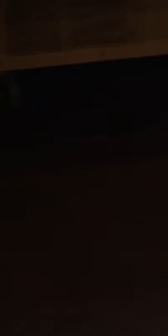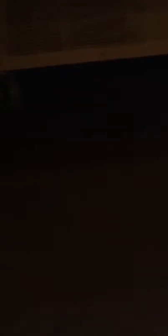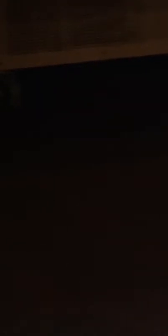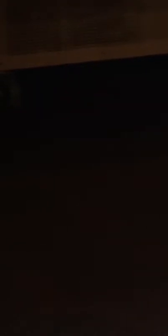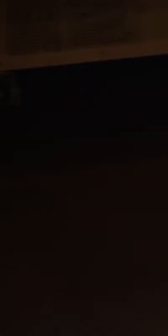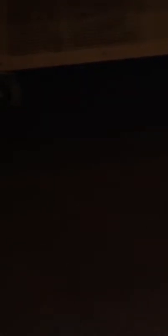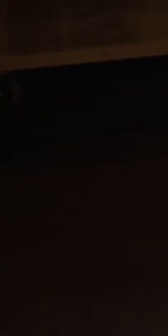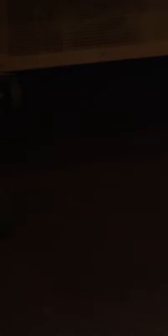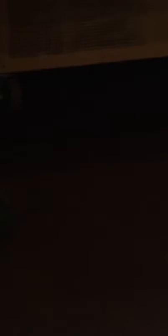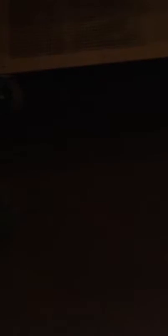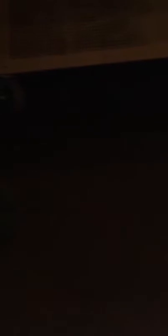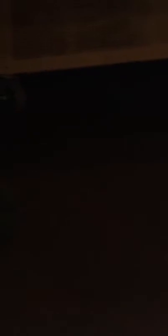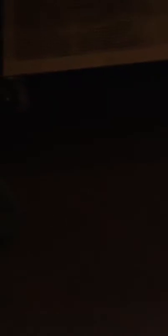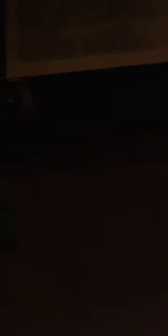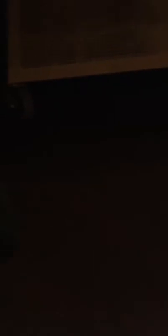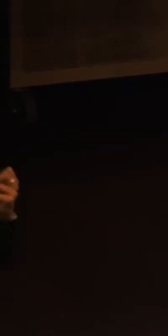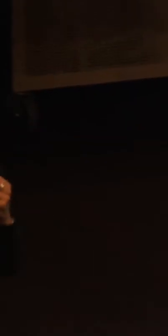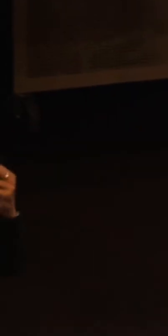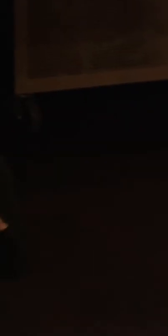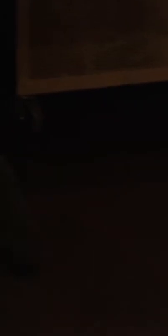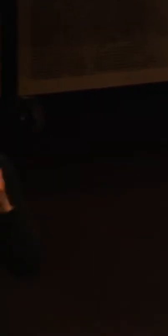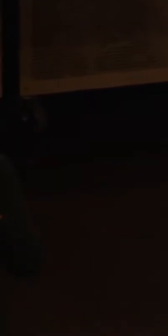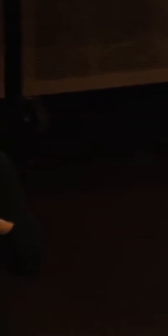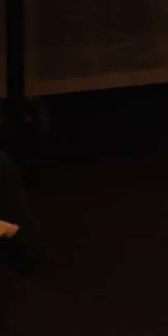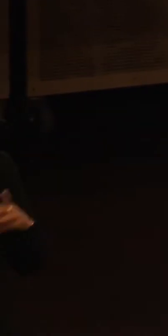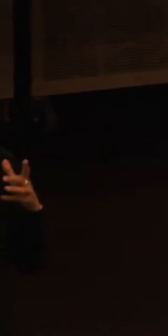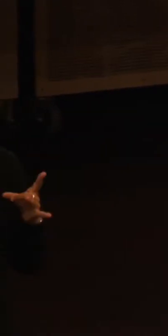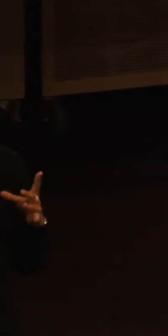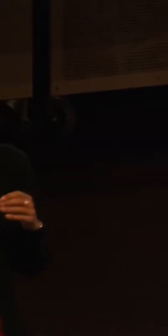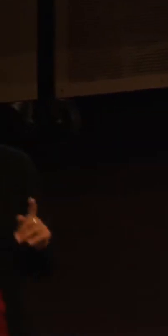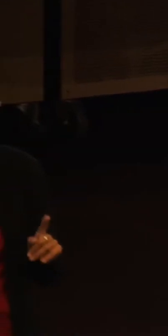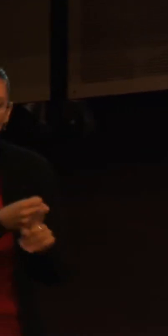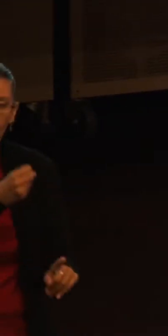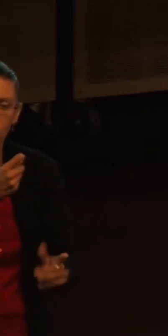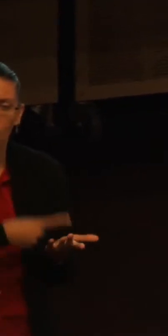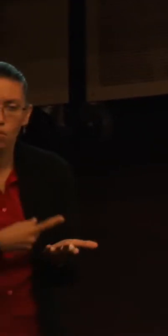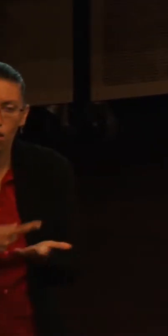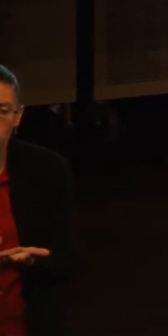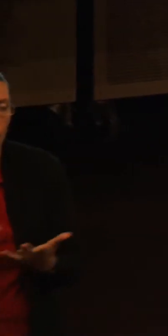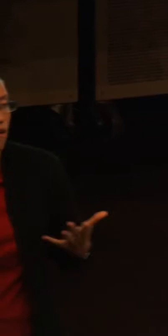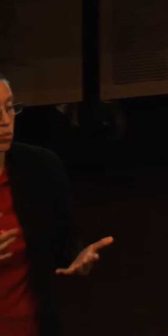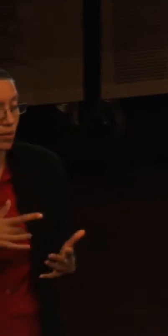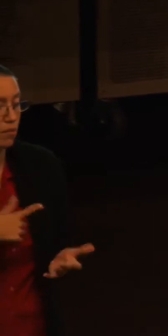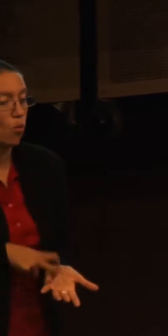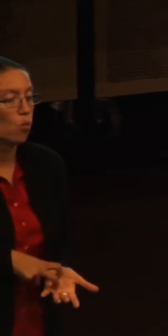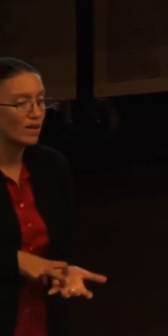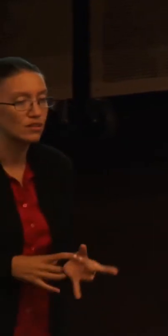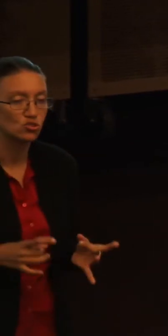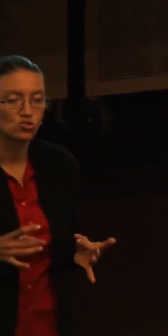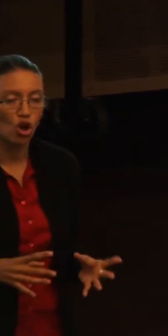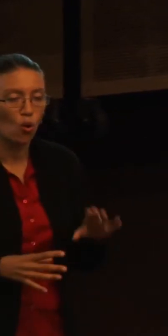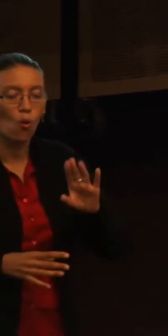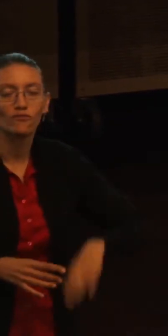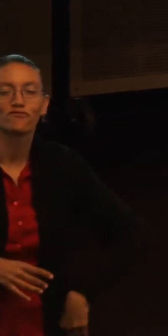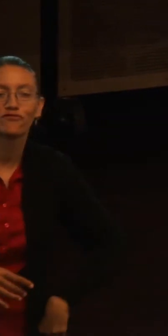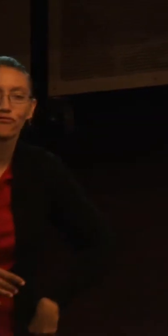the dominant structure of English, which tends to start with stressed syllables, we get these weak initial syllables dropped